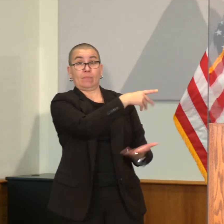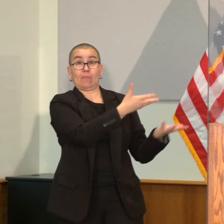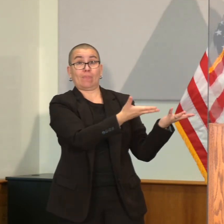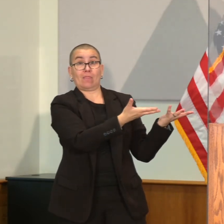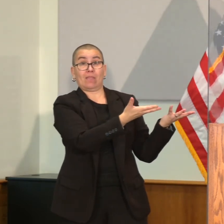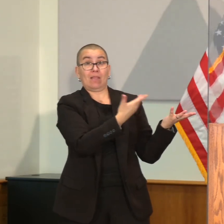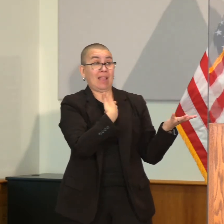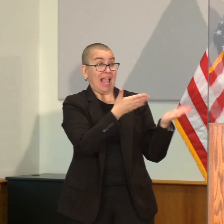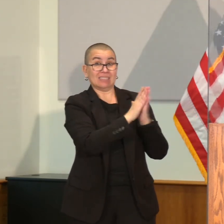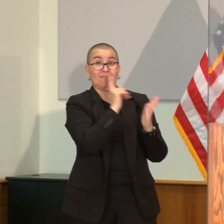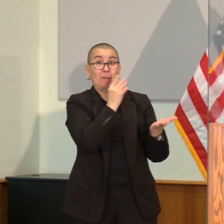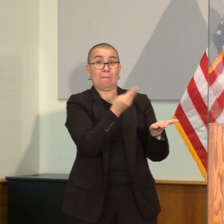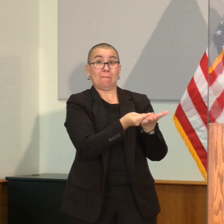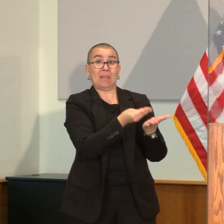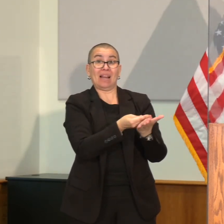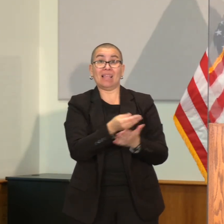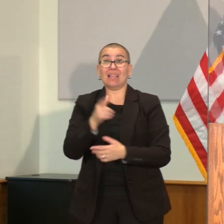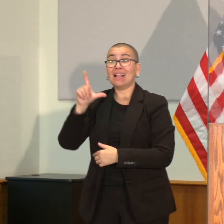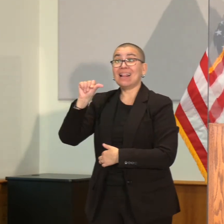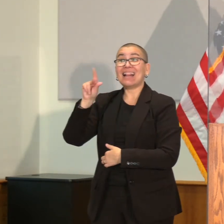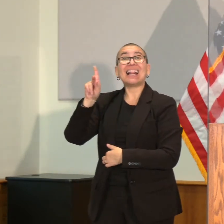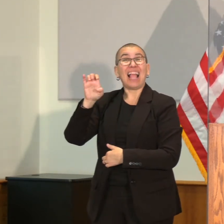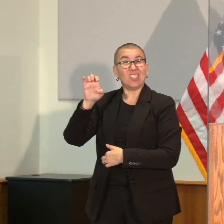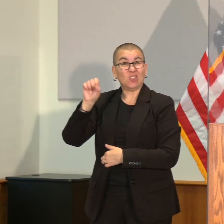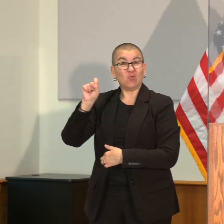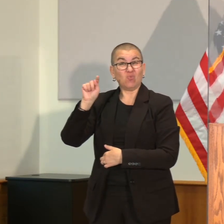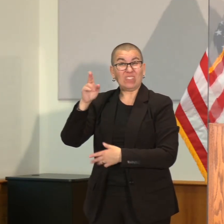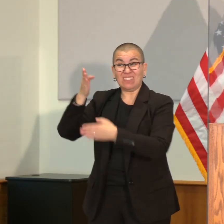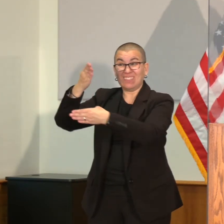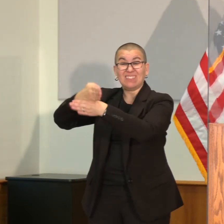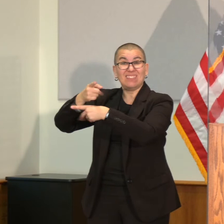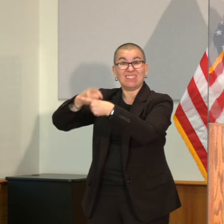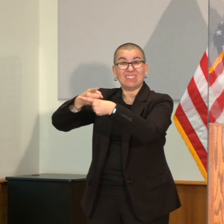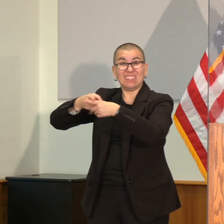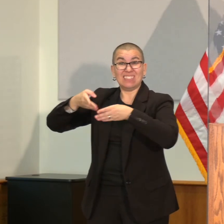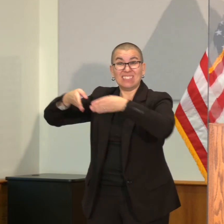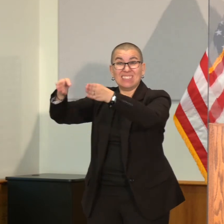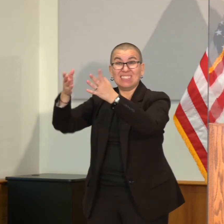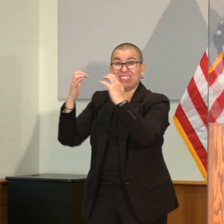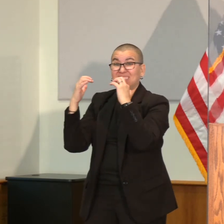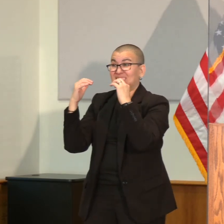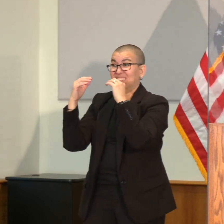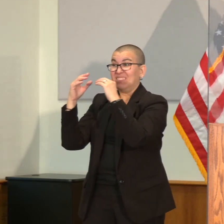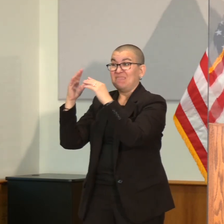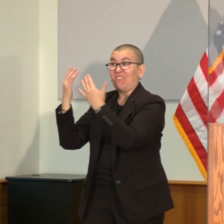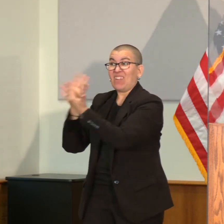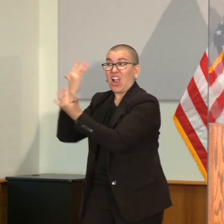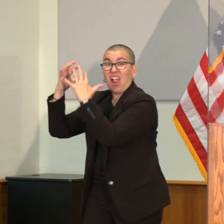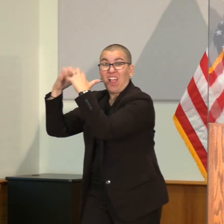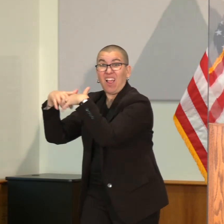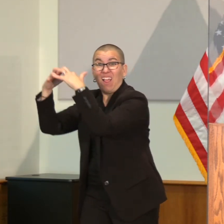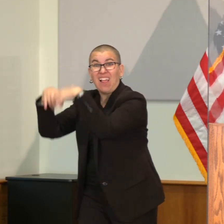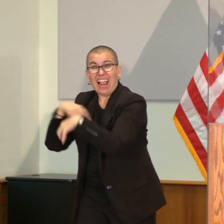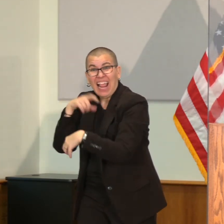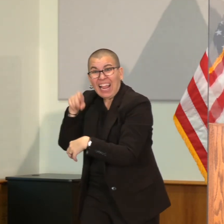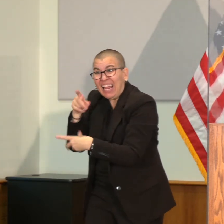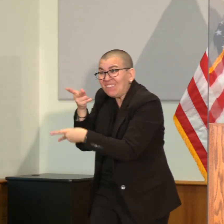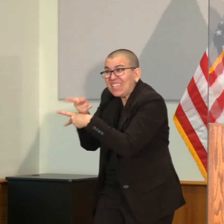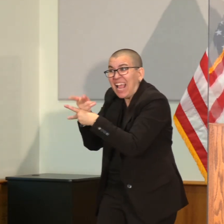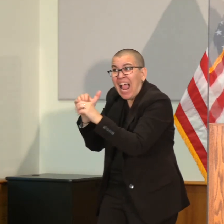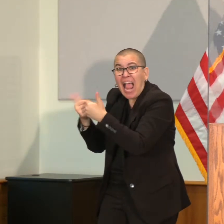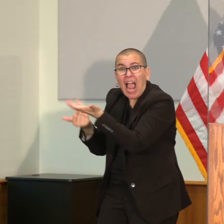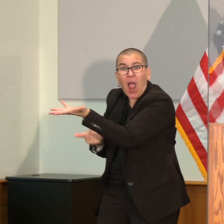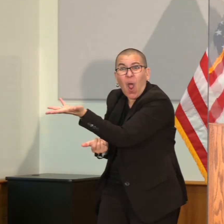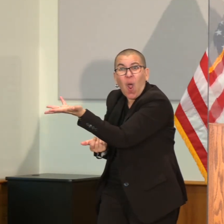and University and rebuilding, as we saw, and there wasn't really a desire to help. Yes, we have to figure this out, because the hellish part of this too